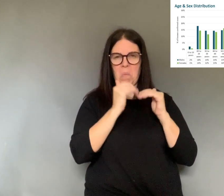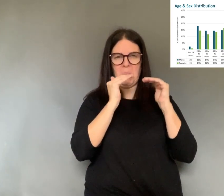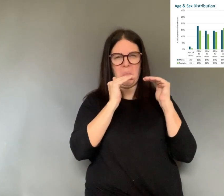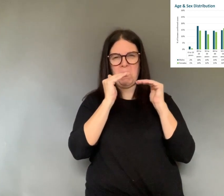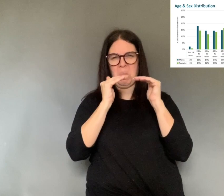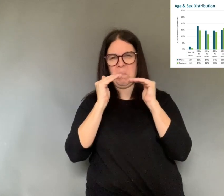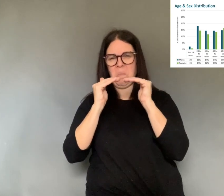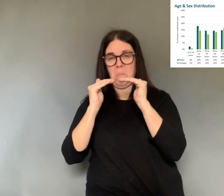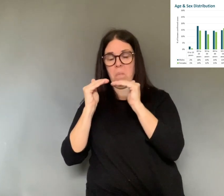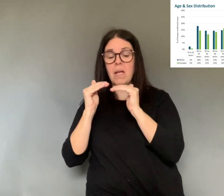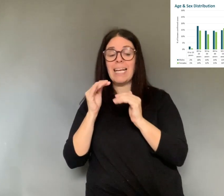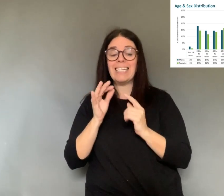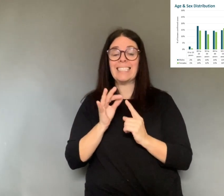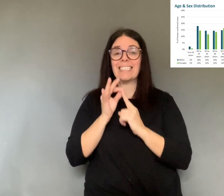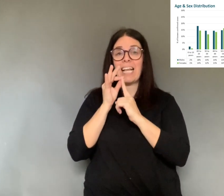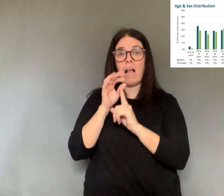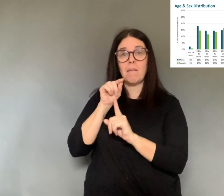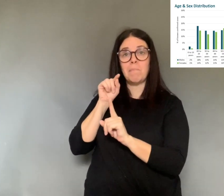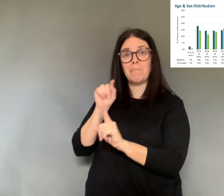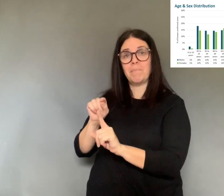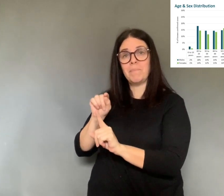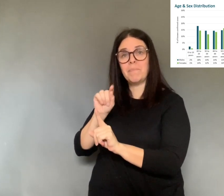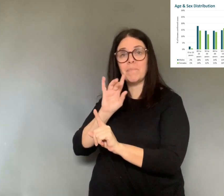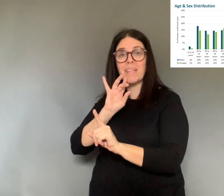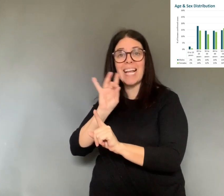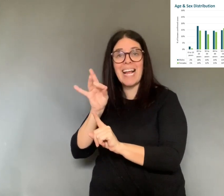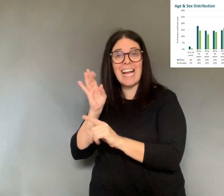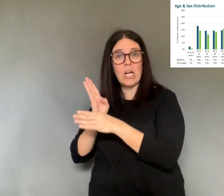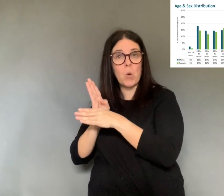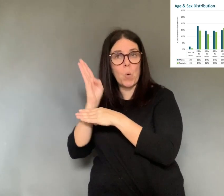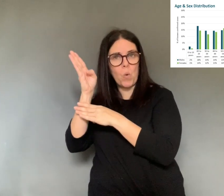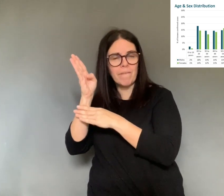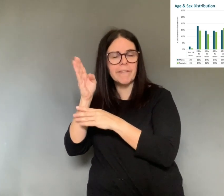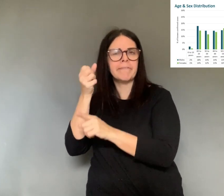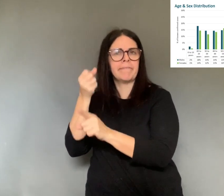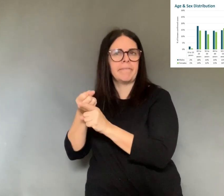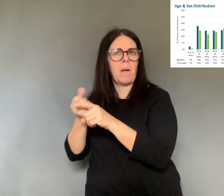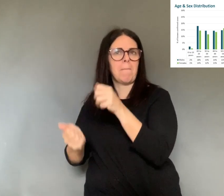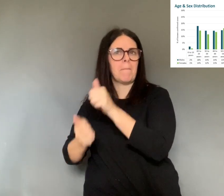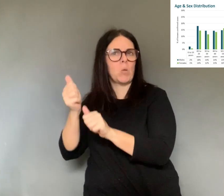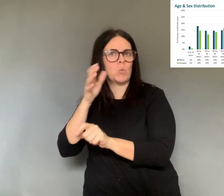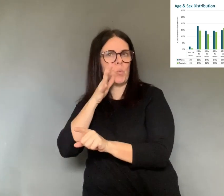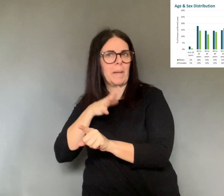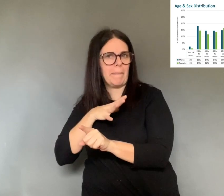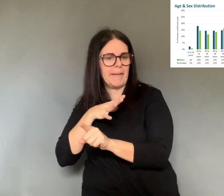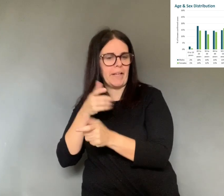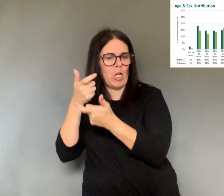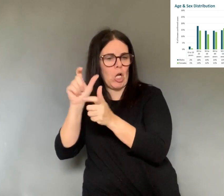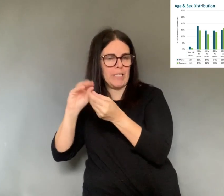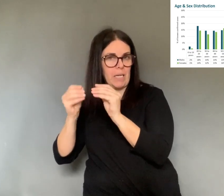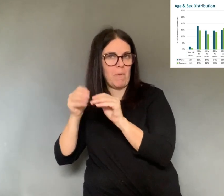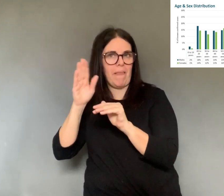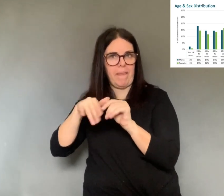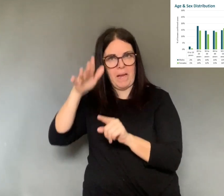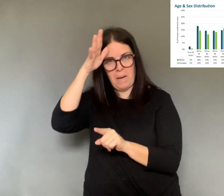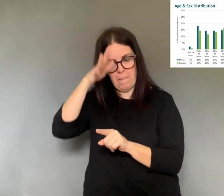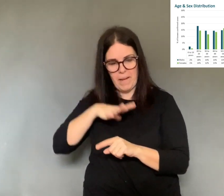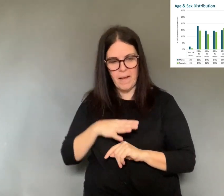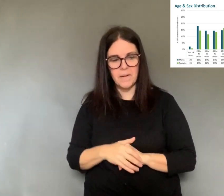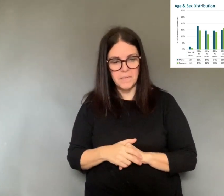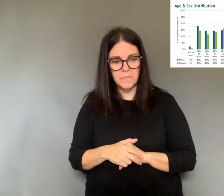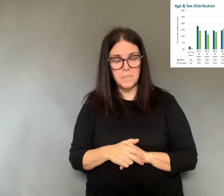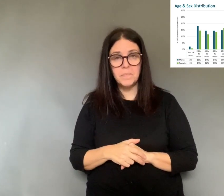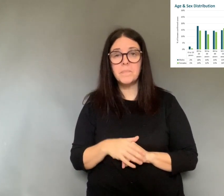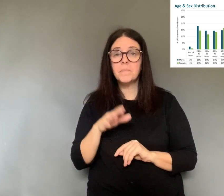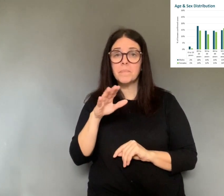split, except for those who are in the age group of 80 and 80 plus. The other distribution, what